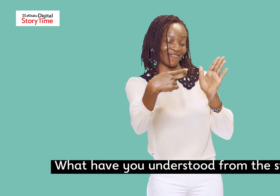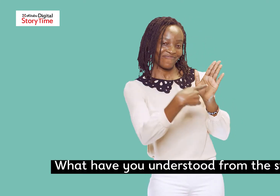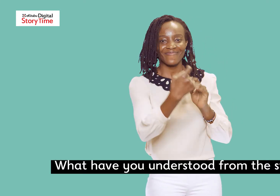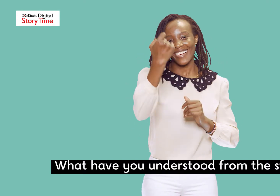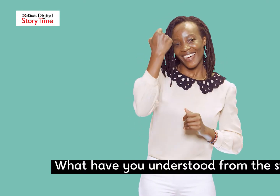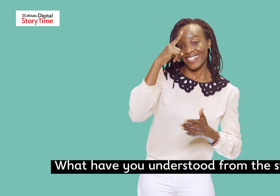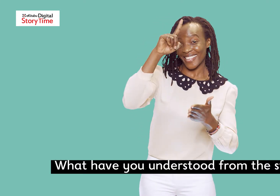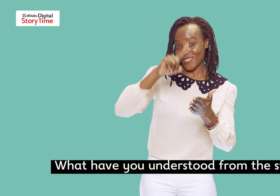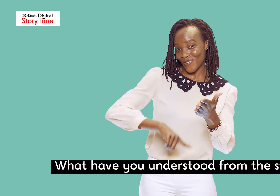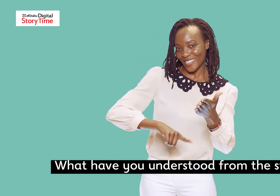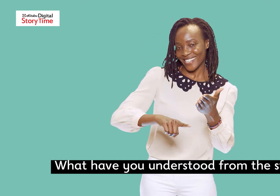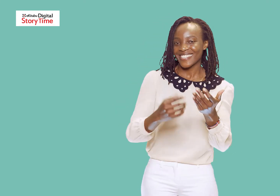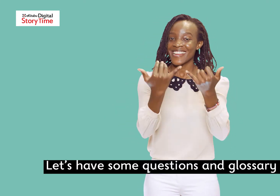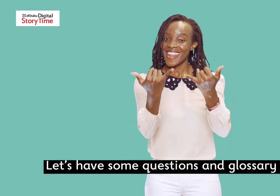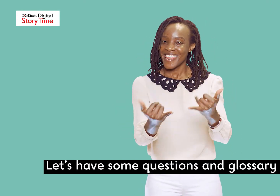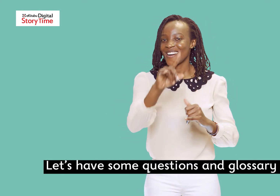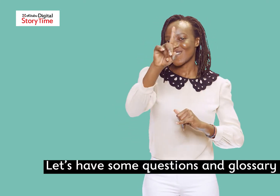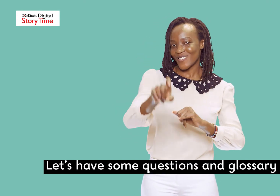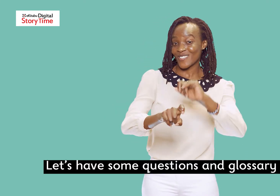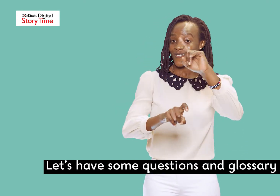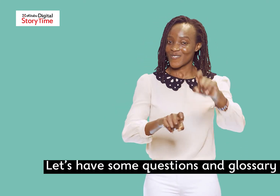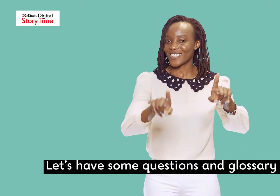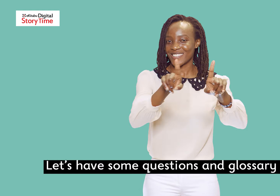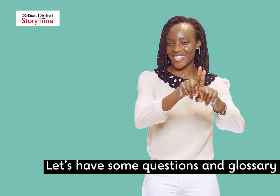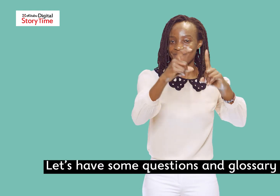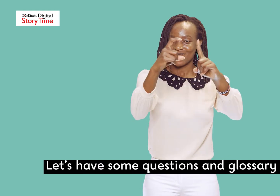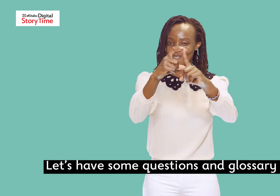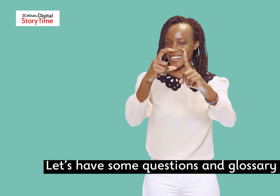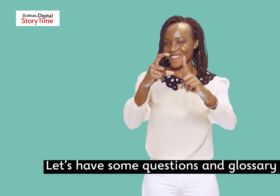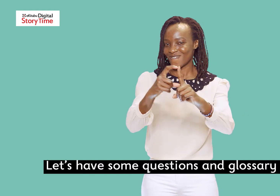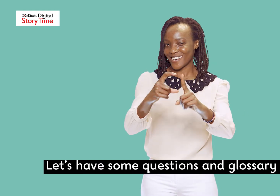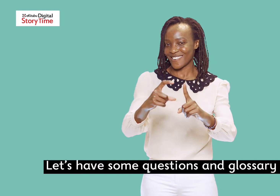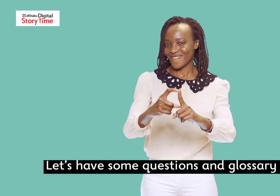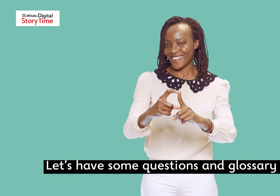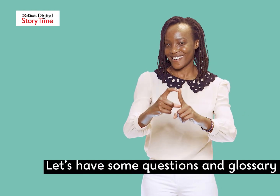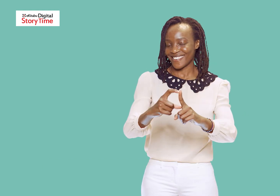What have you understood from the story? Let's have some questions and glossary words.